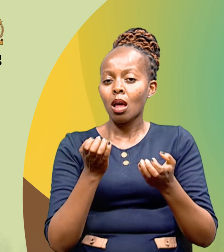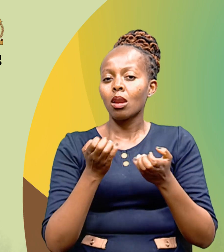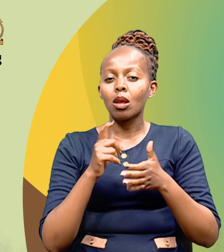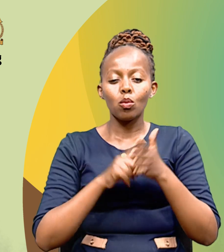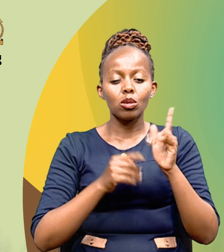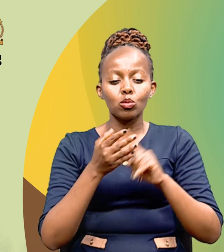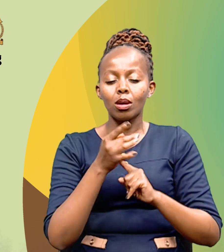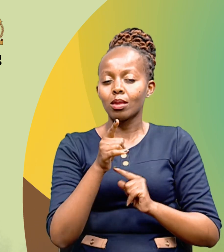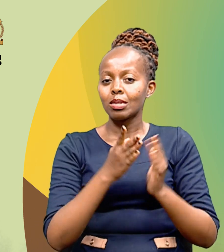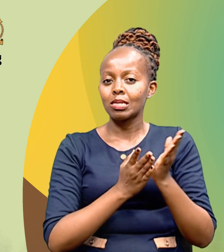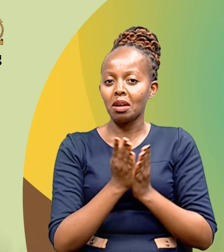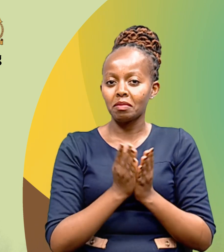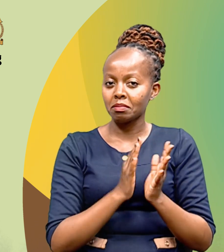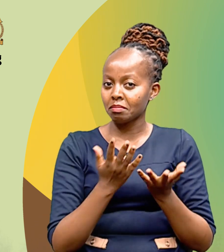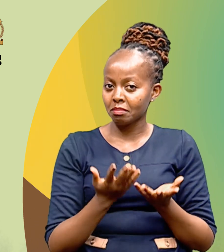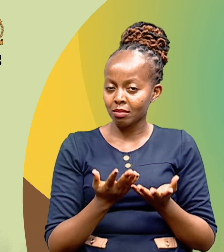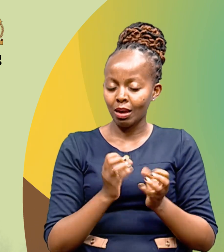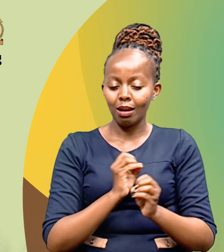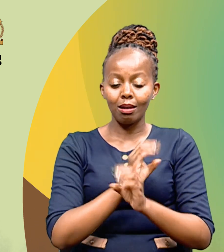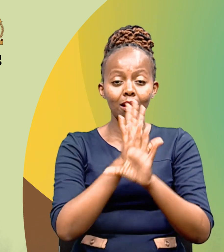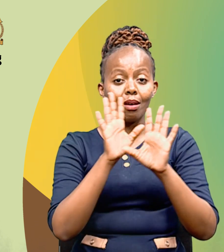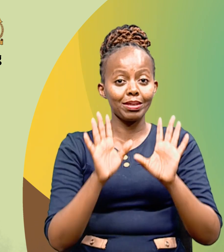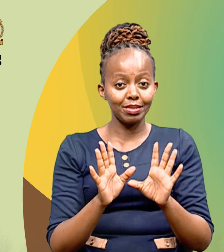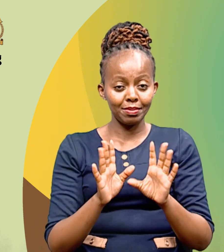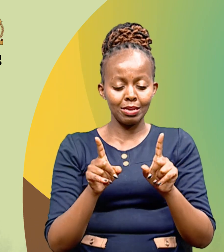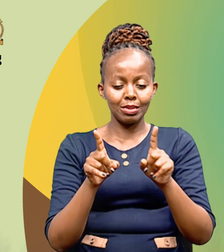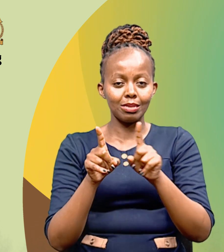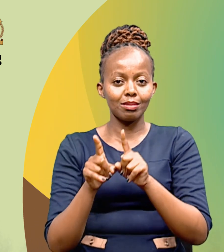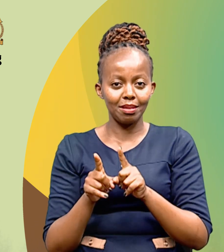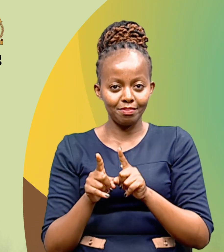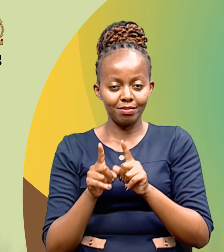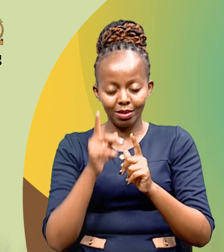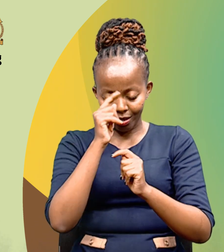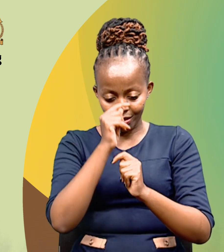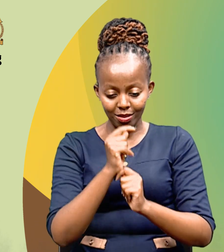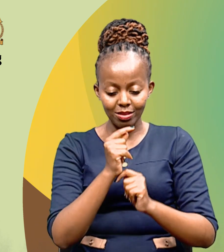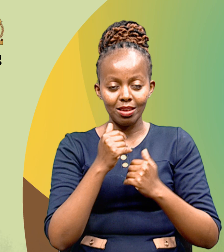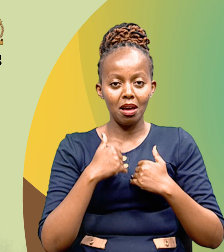Requirement to obtain is clarity and courtesy.